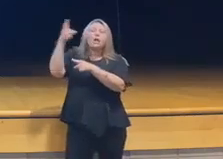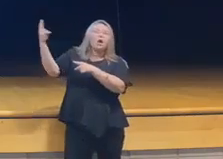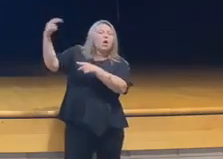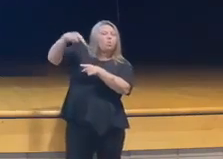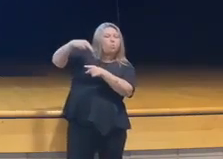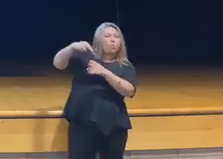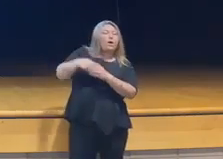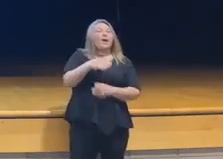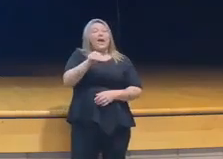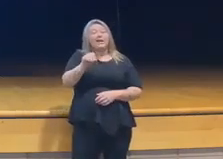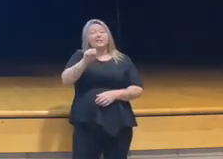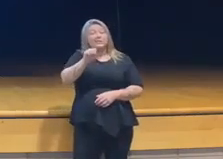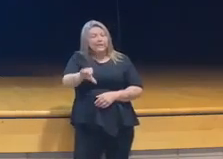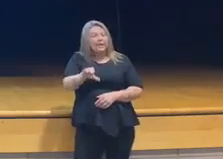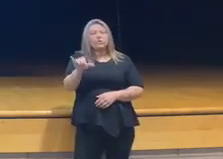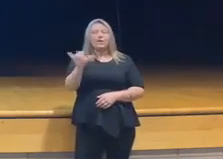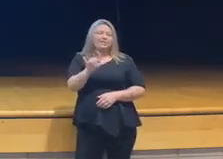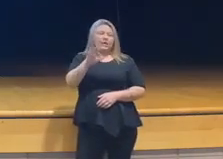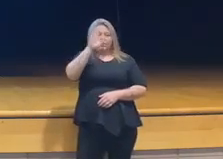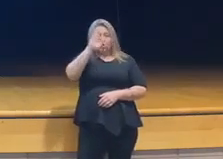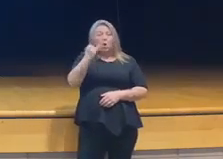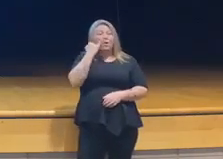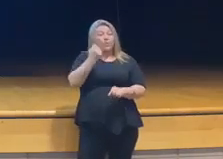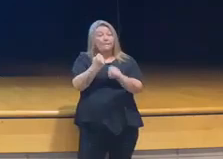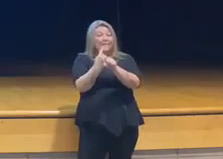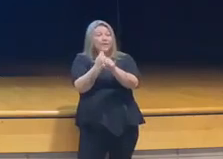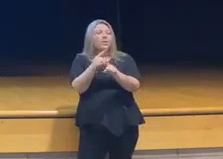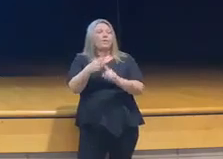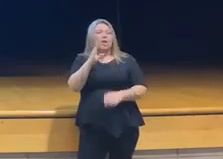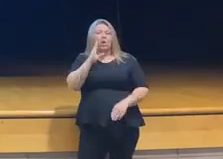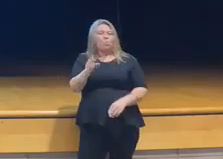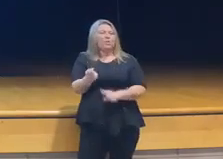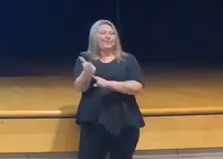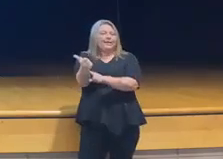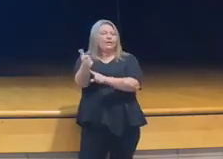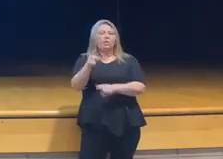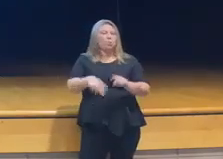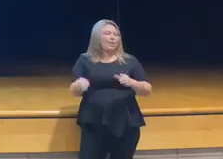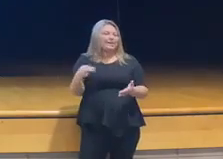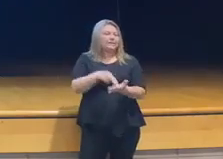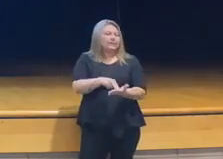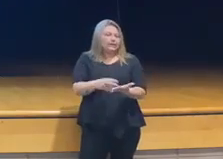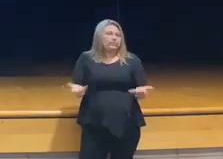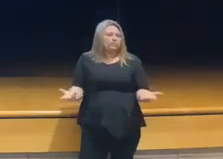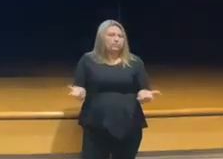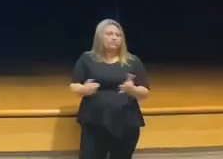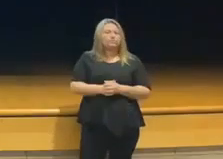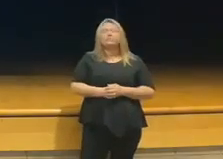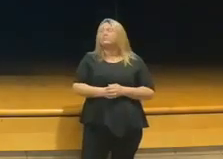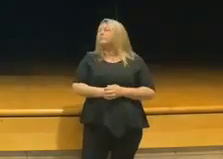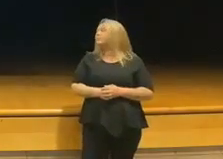Snapchat is known for the disappearing messages that parents may not have access to.